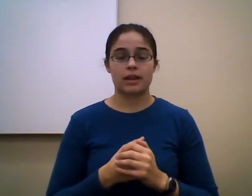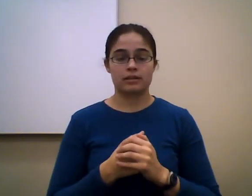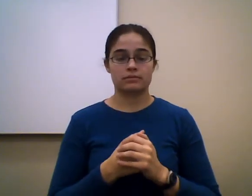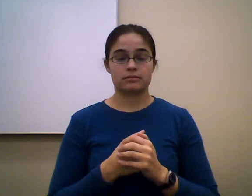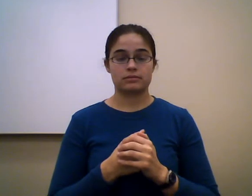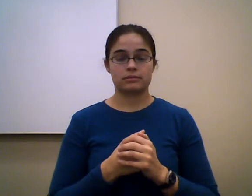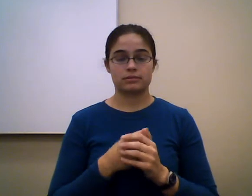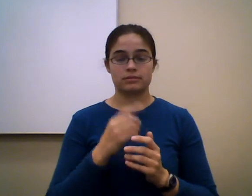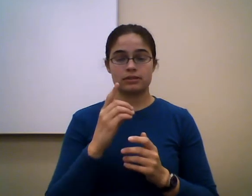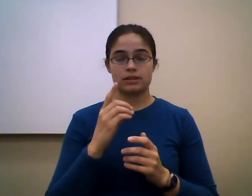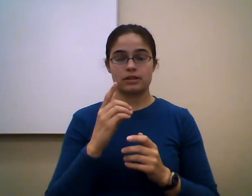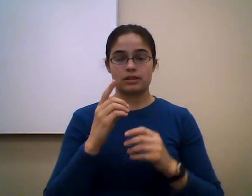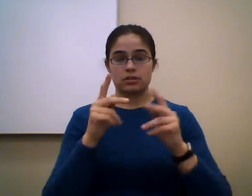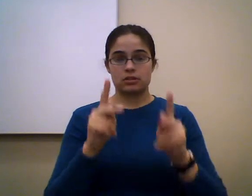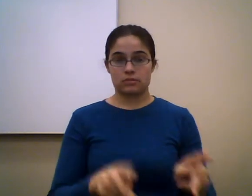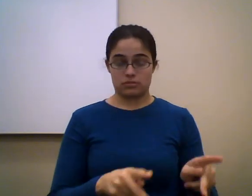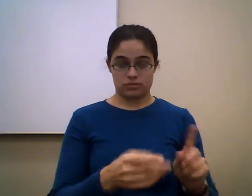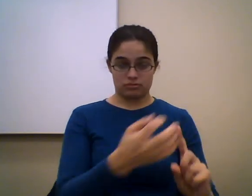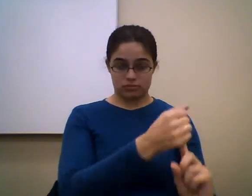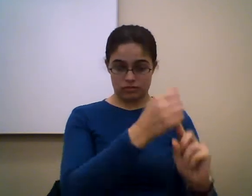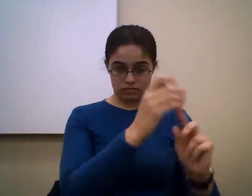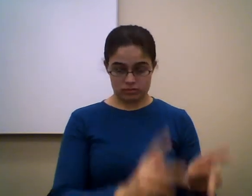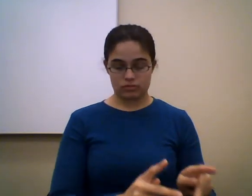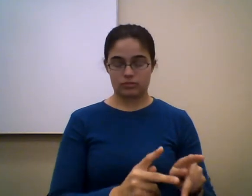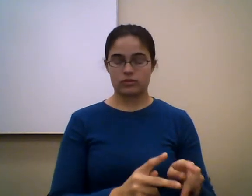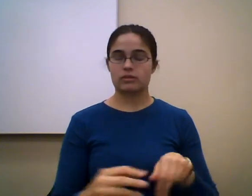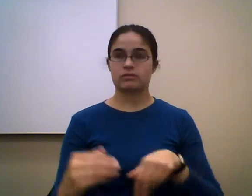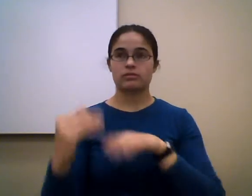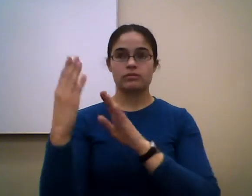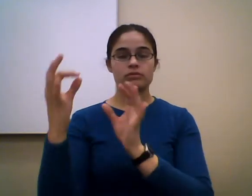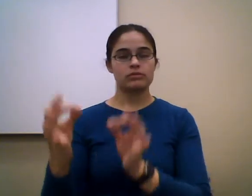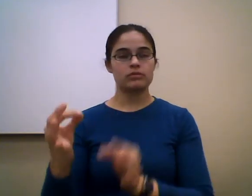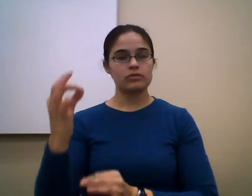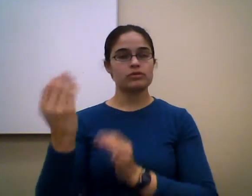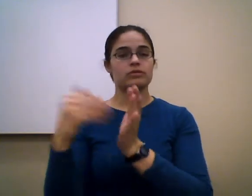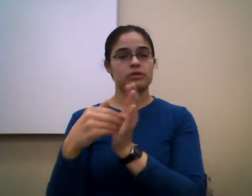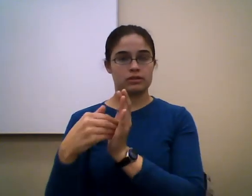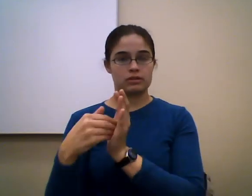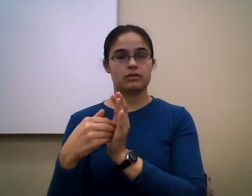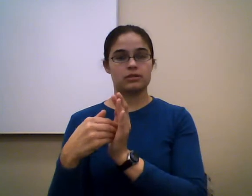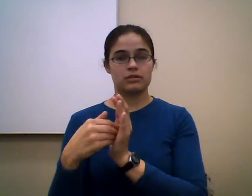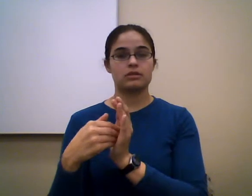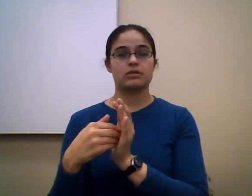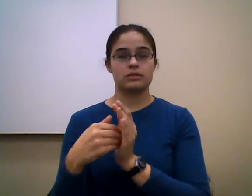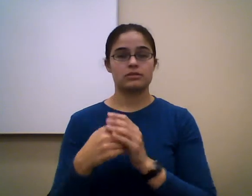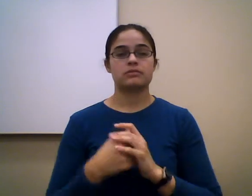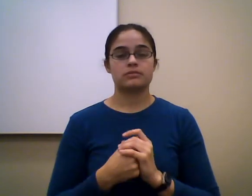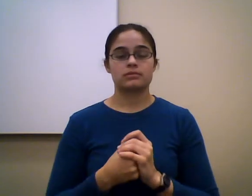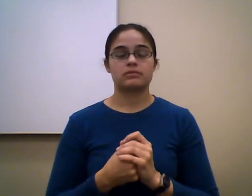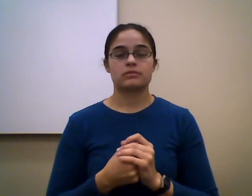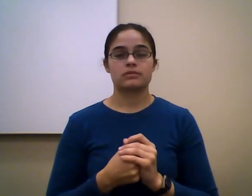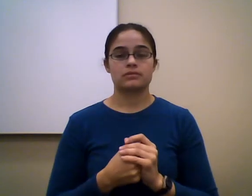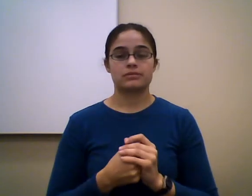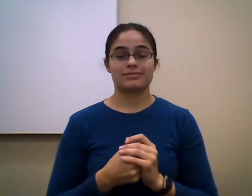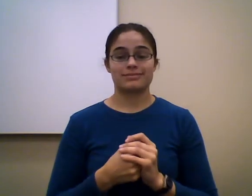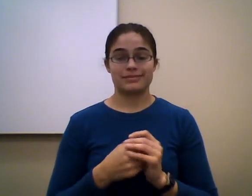what is called, again, the preliminary hearing. It's at that time the prosecutor will present evidence before the